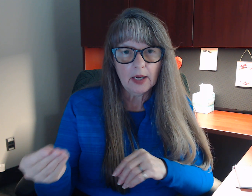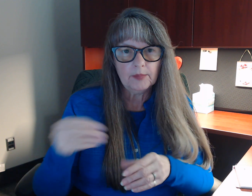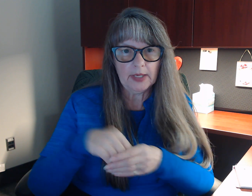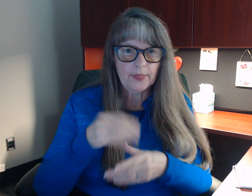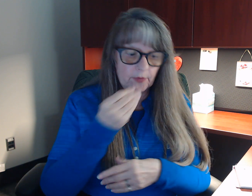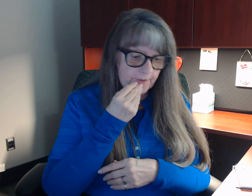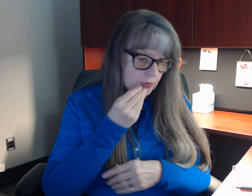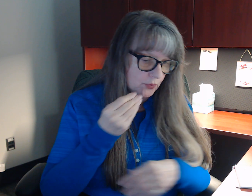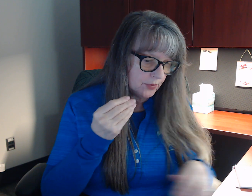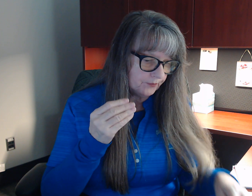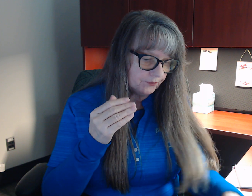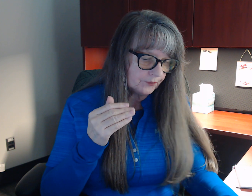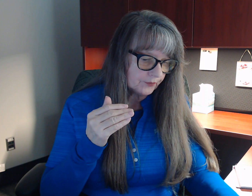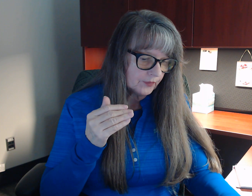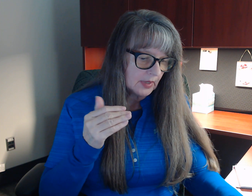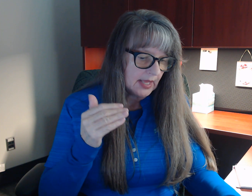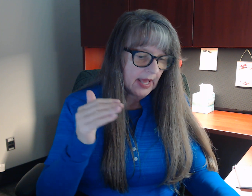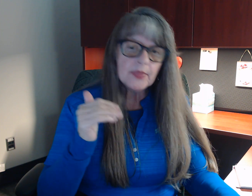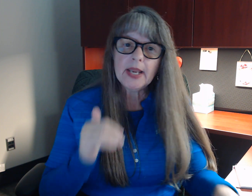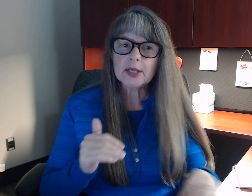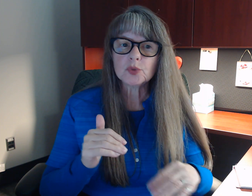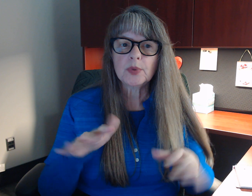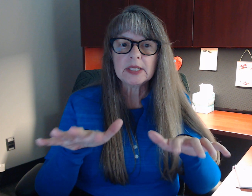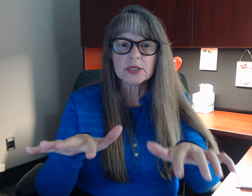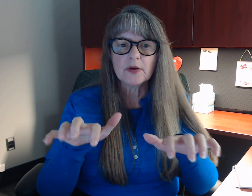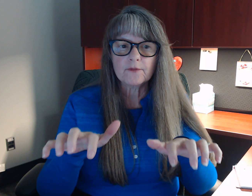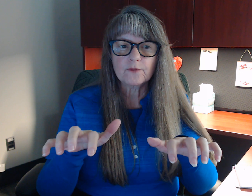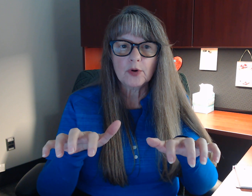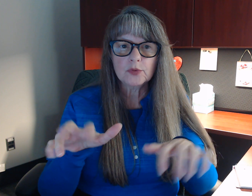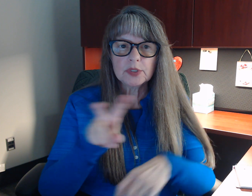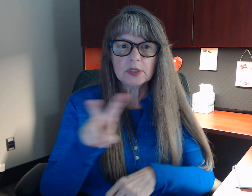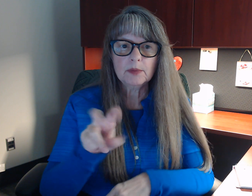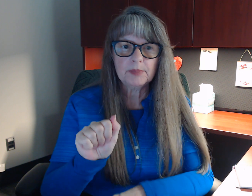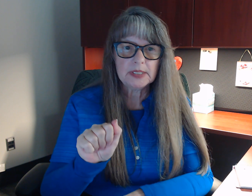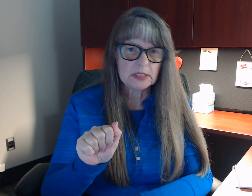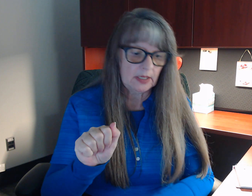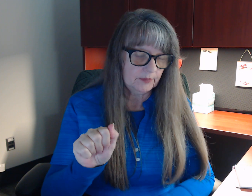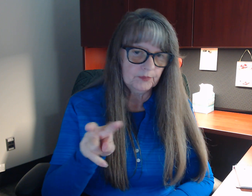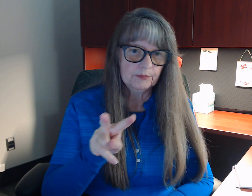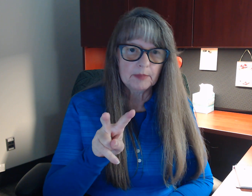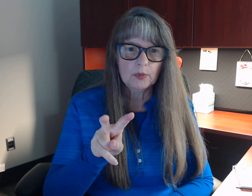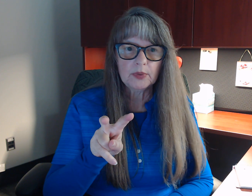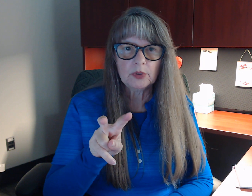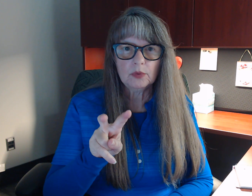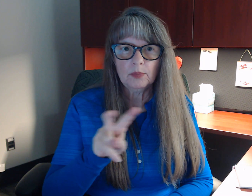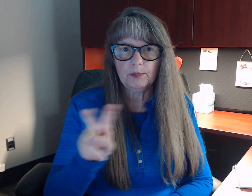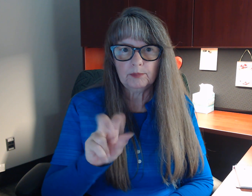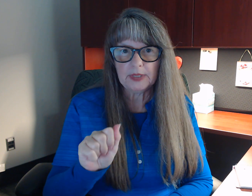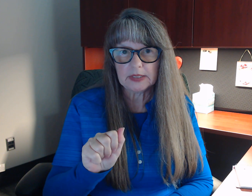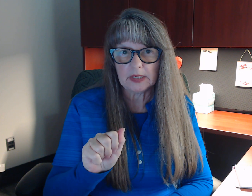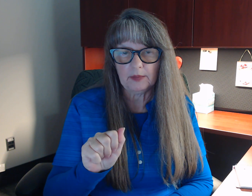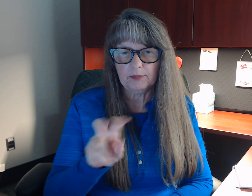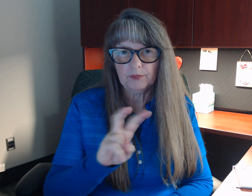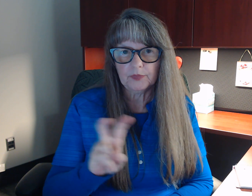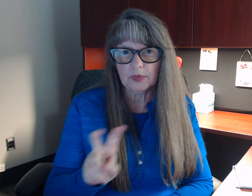in their food. And the next one is frozen pizza. Remember, we do pizza,